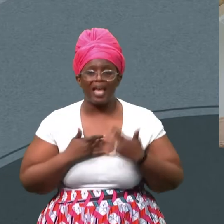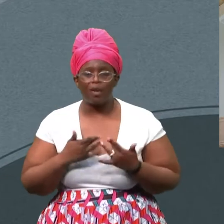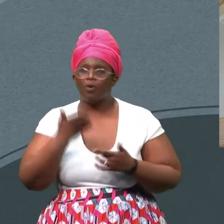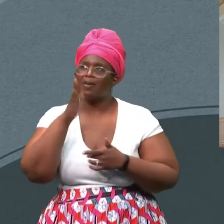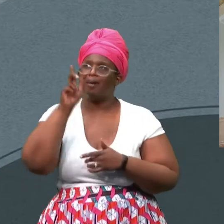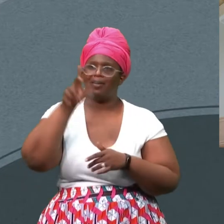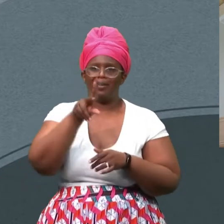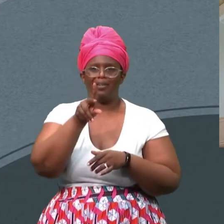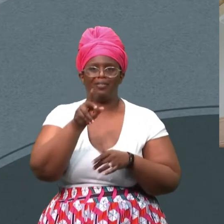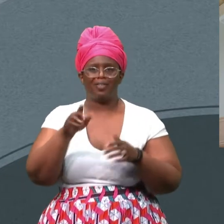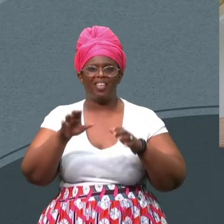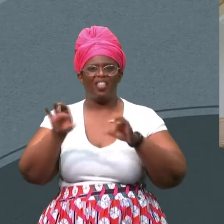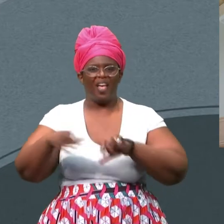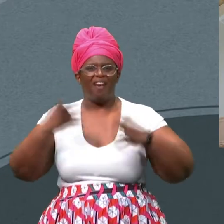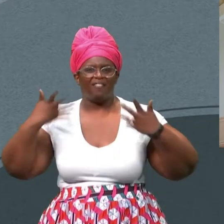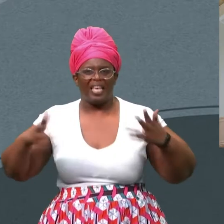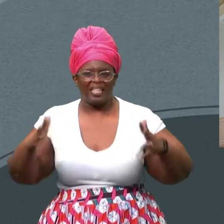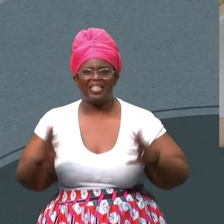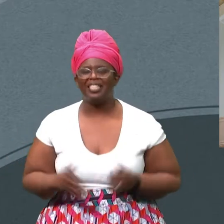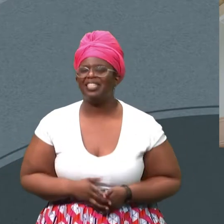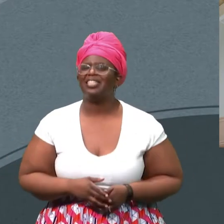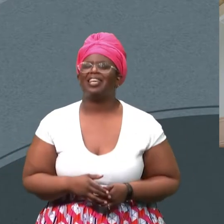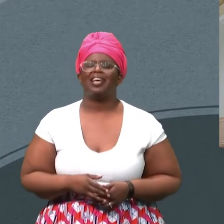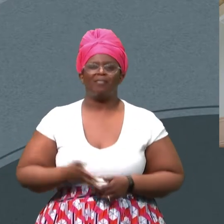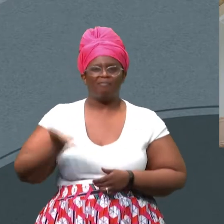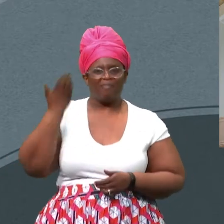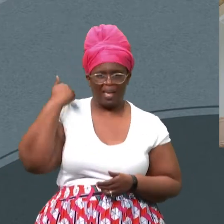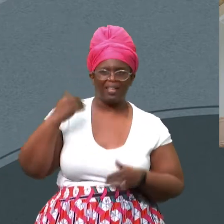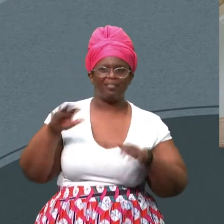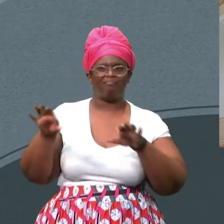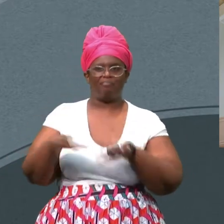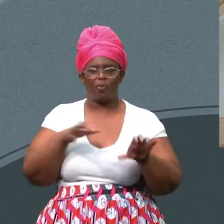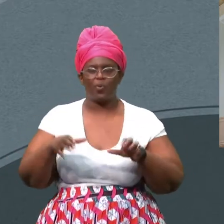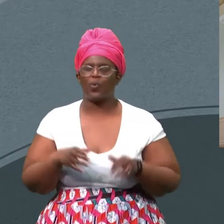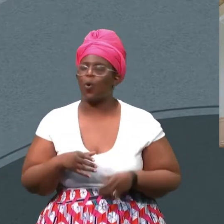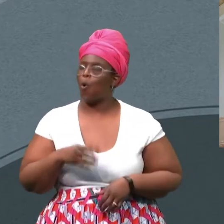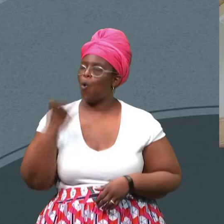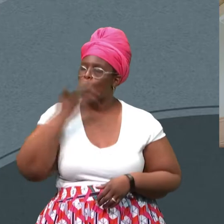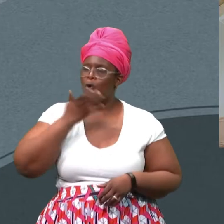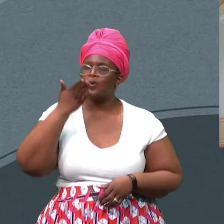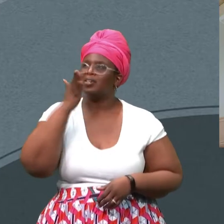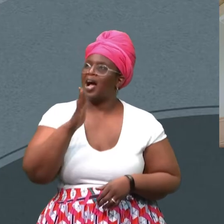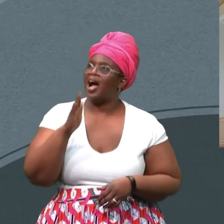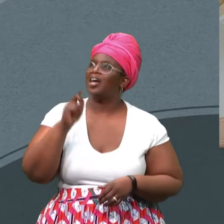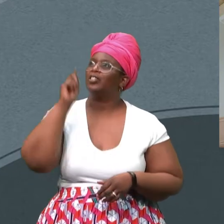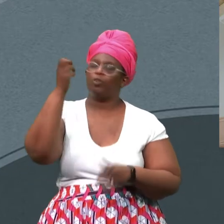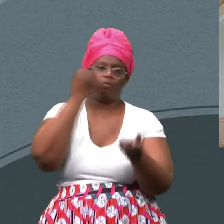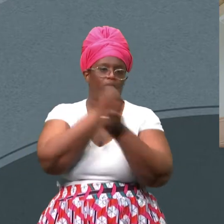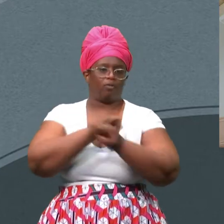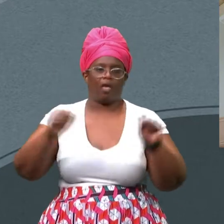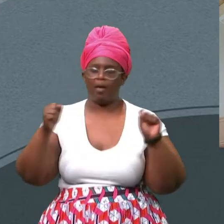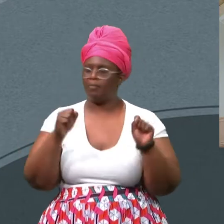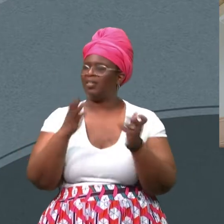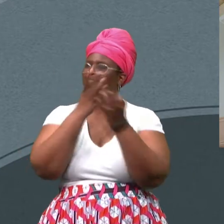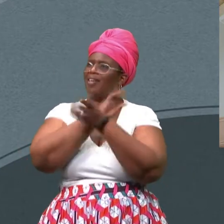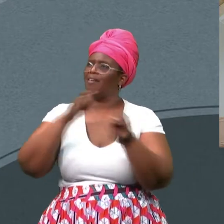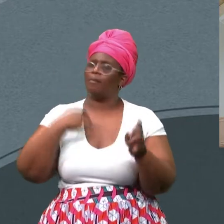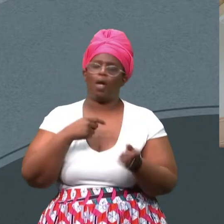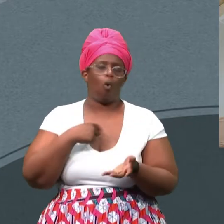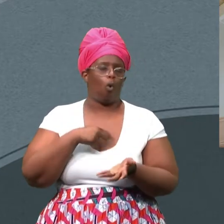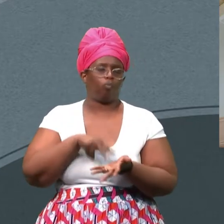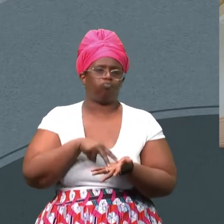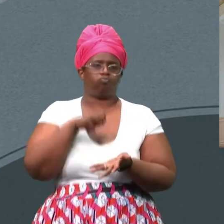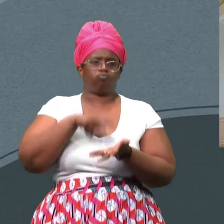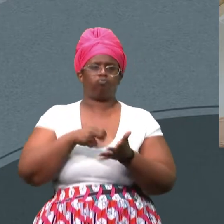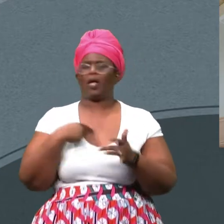there anybody that could look back over your life and say, God, I'm leaping over all the mountains you brought me through, over all the storms you